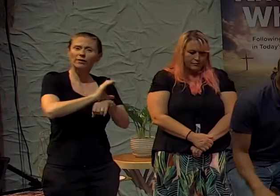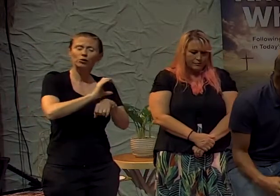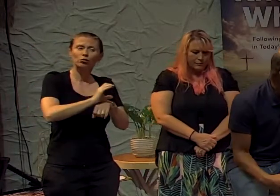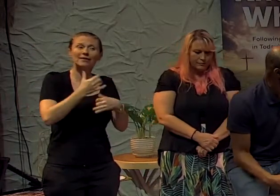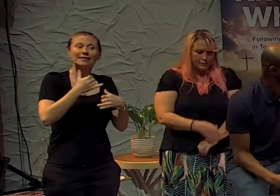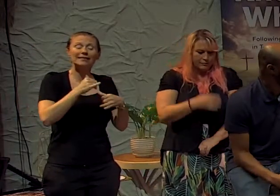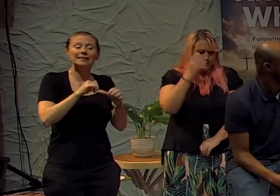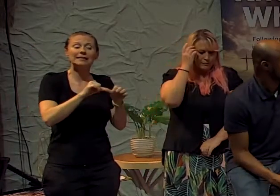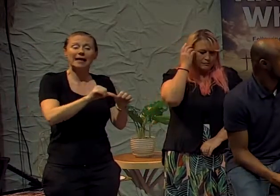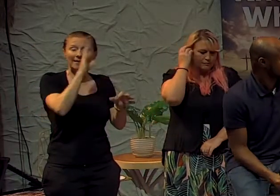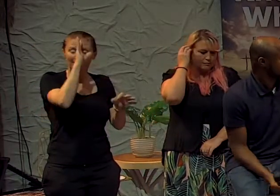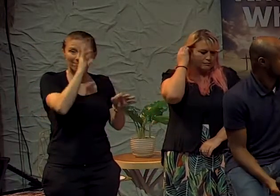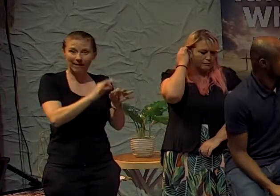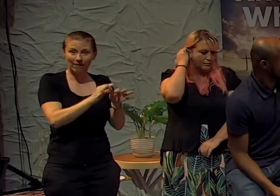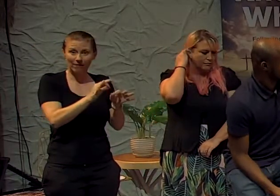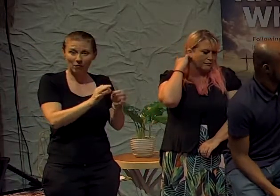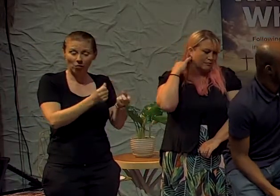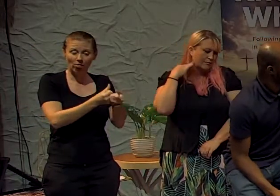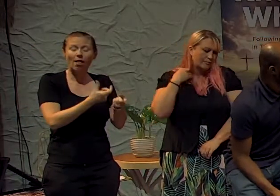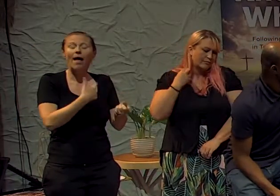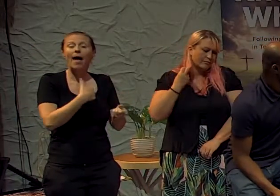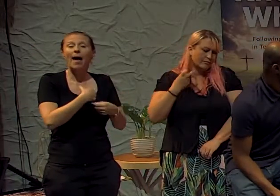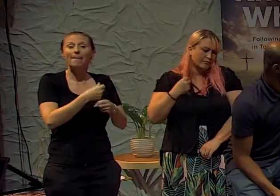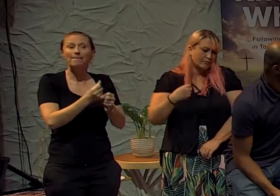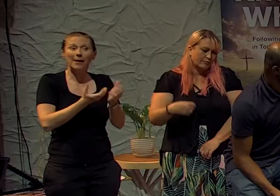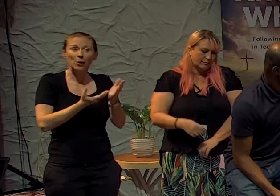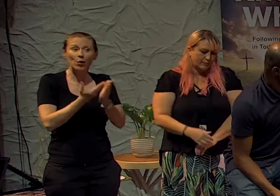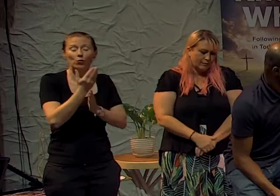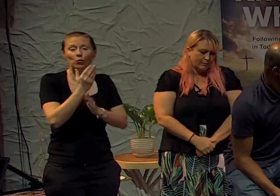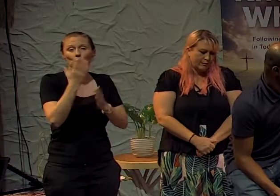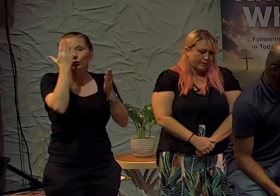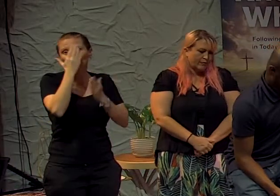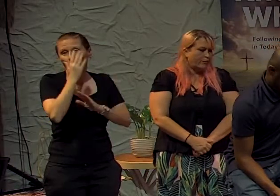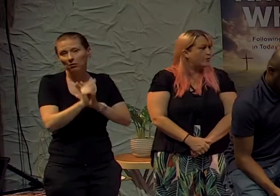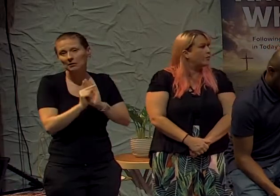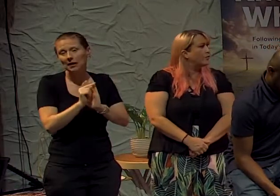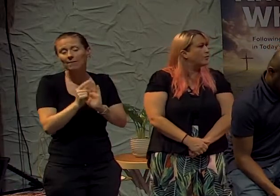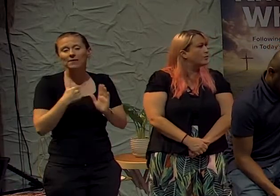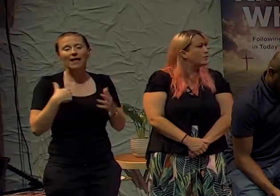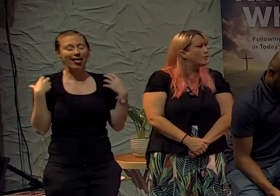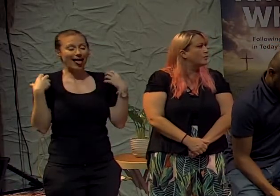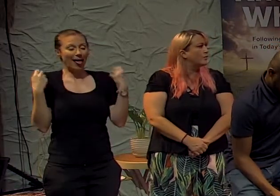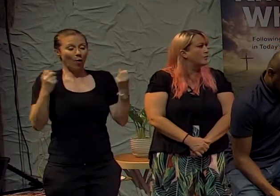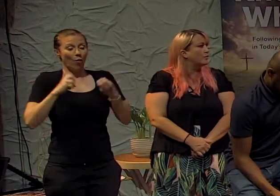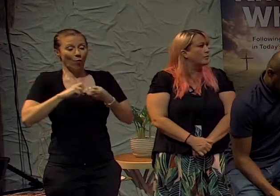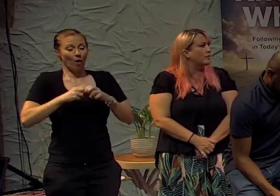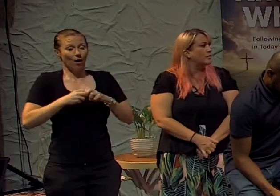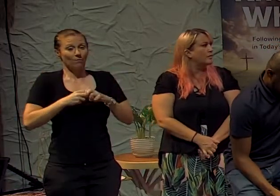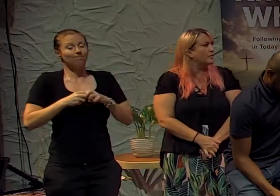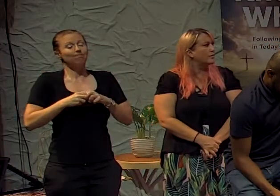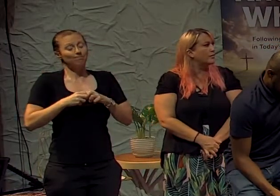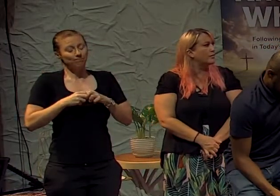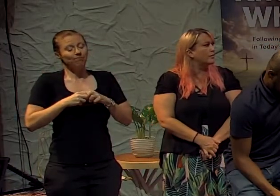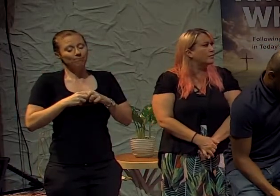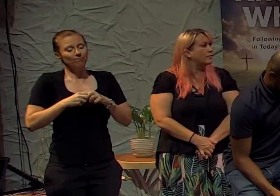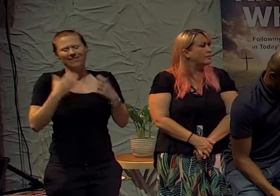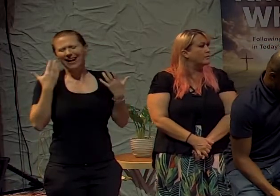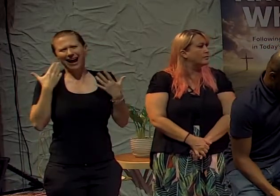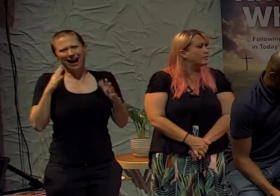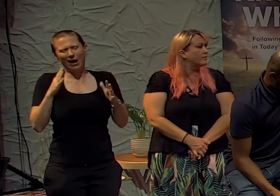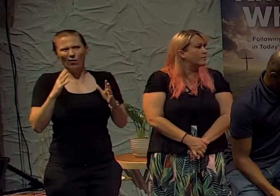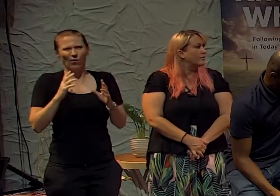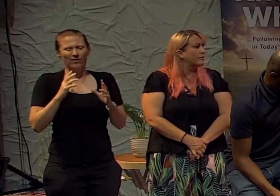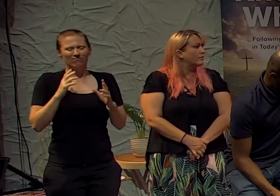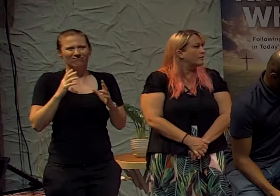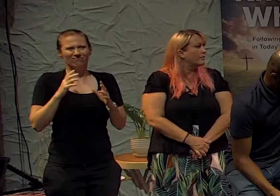stayed faithful and made it through a lot of dark times. And the health one was, I don't want to get too long